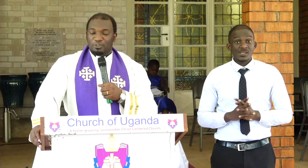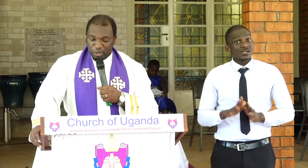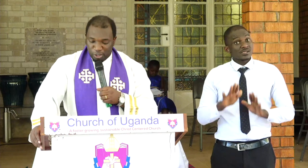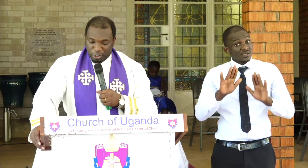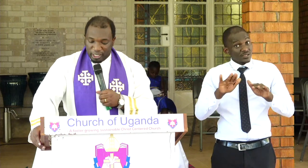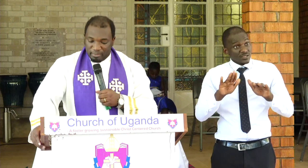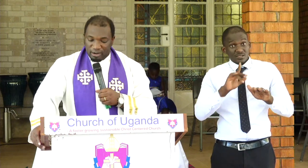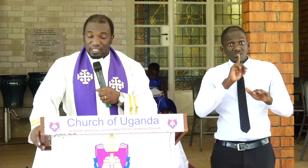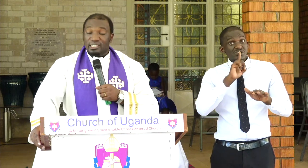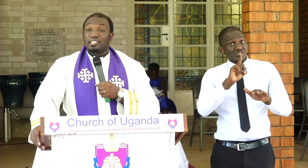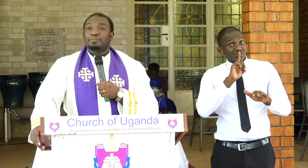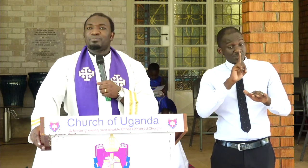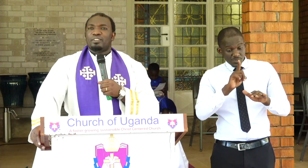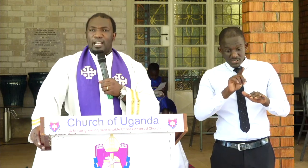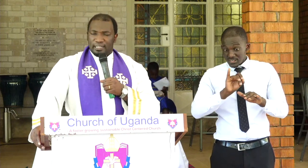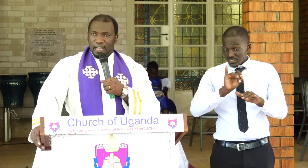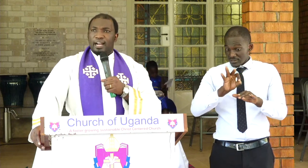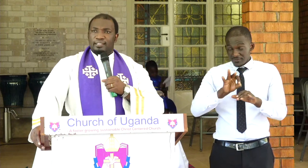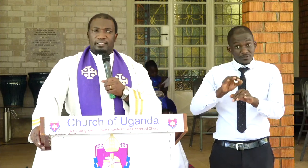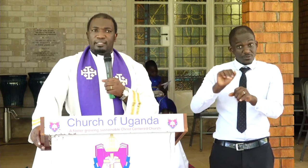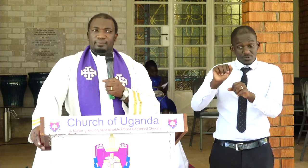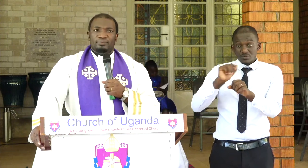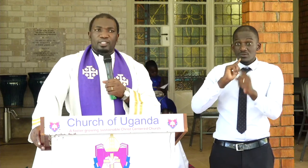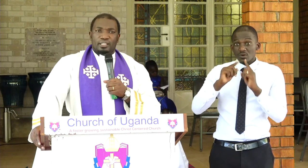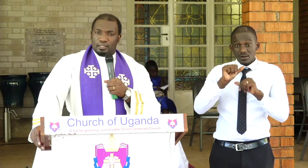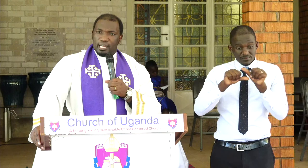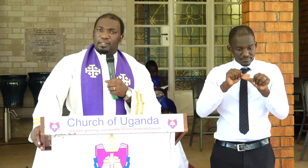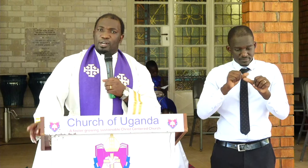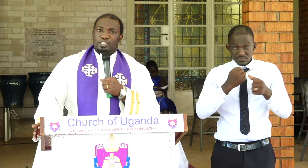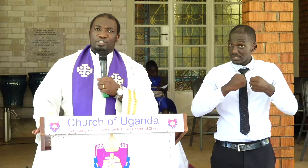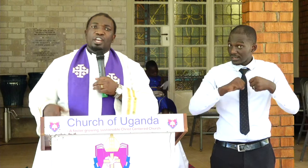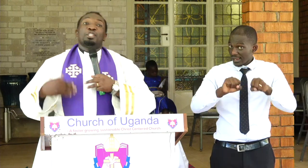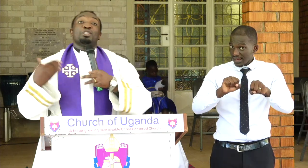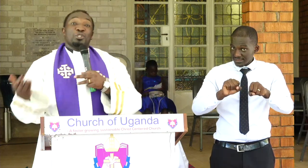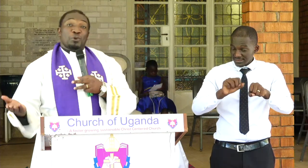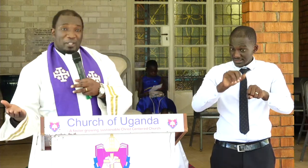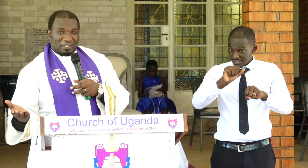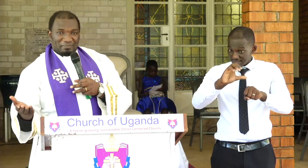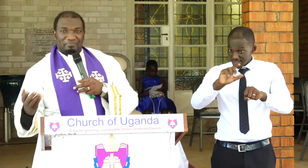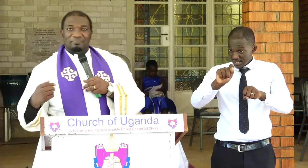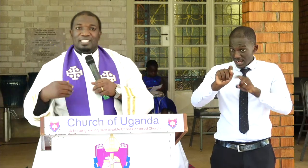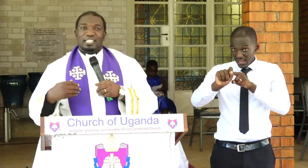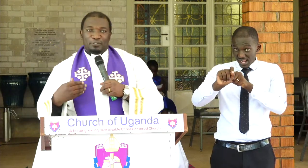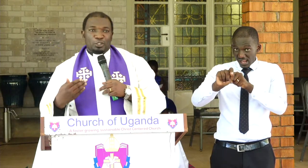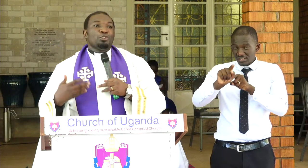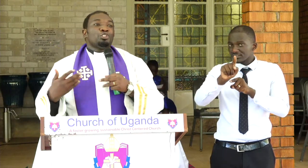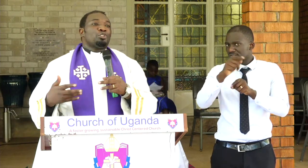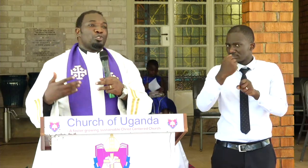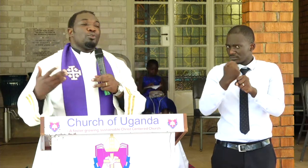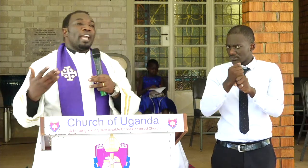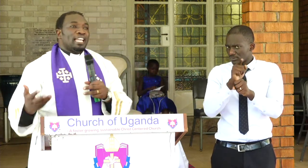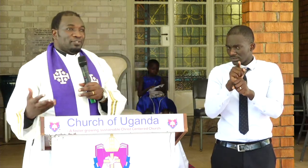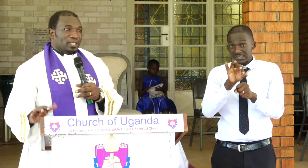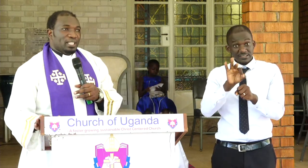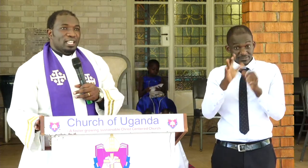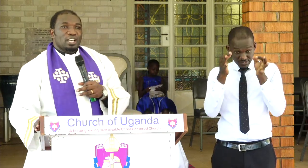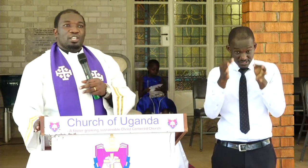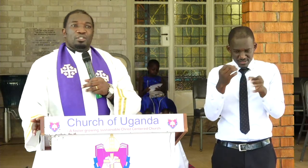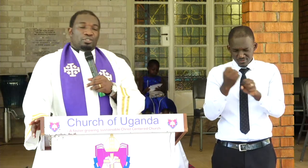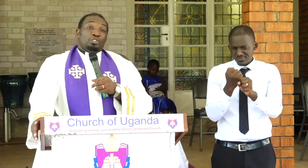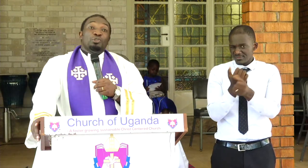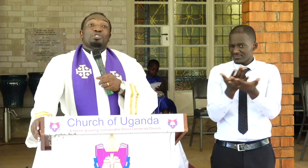Surely, when you talk about an act, in other words, you do it. If you choose to do